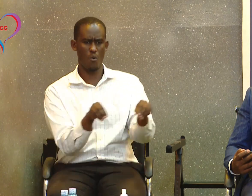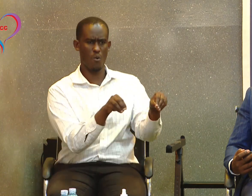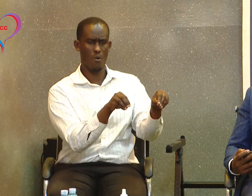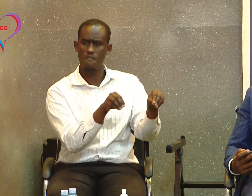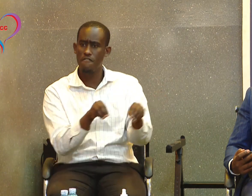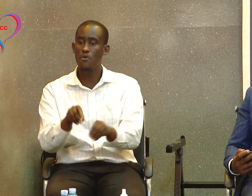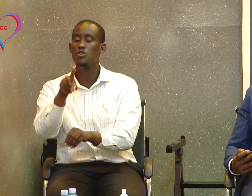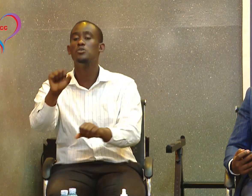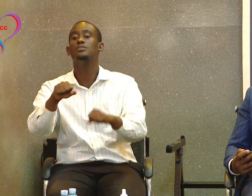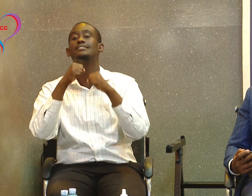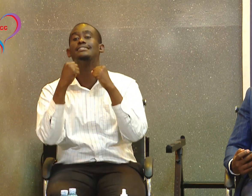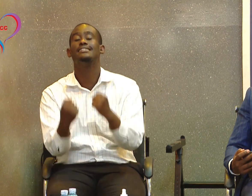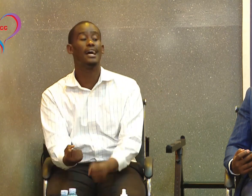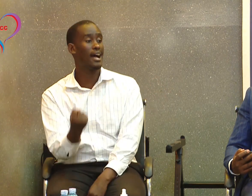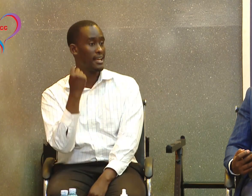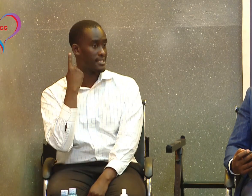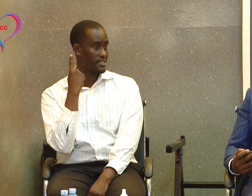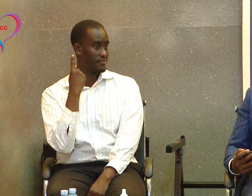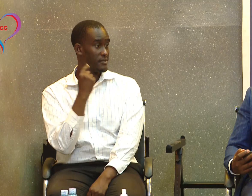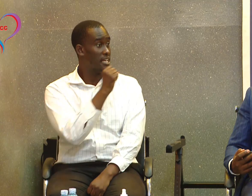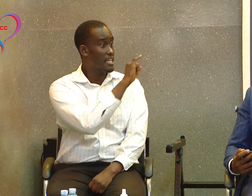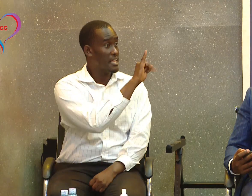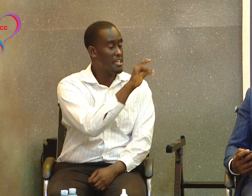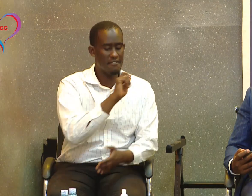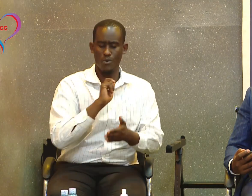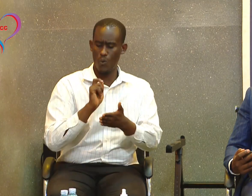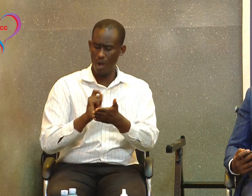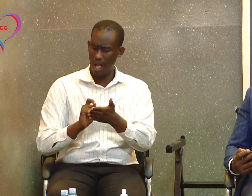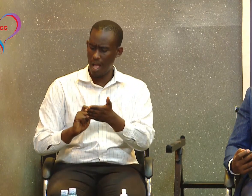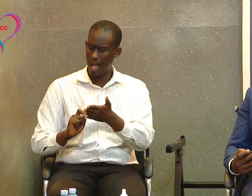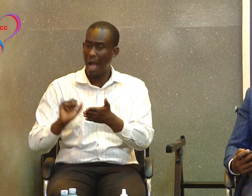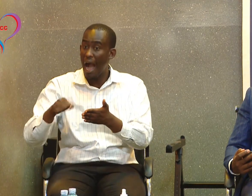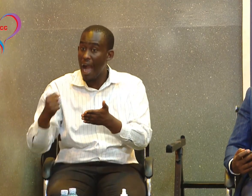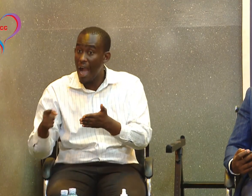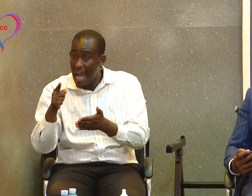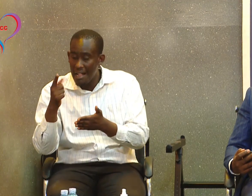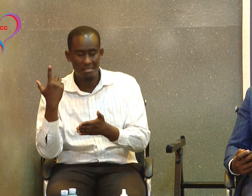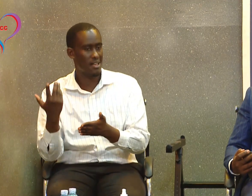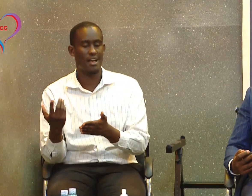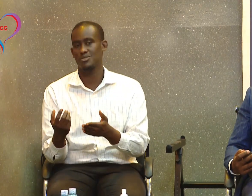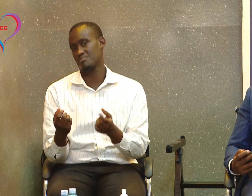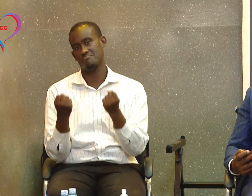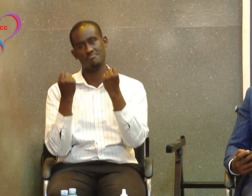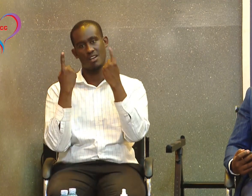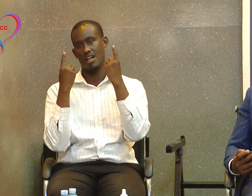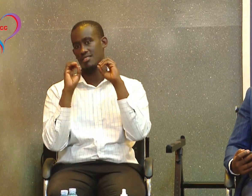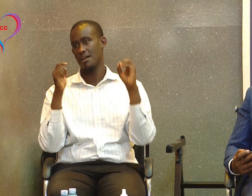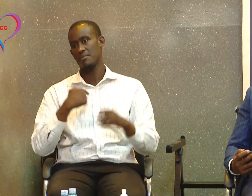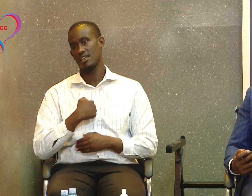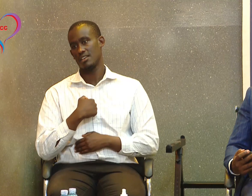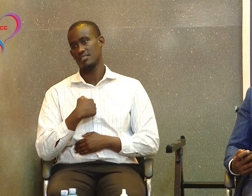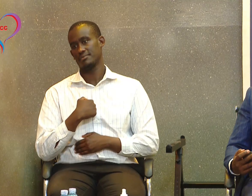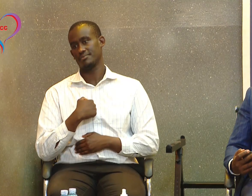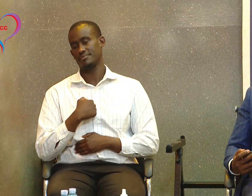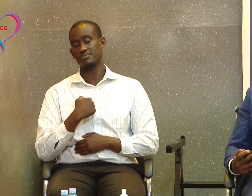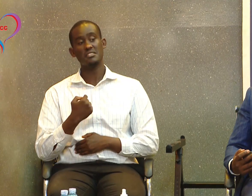concentrate, you cannot understand what I wandika wansi tosobola kuntegera. If you do not take notes of what I preach, you cannot understand. Kati